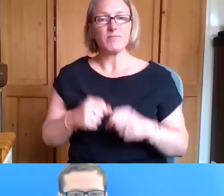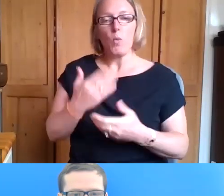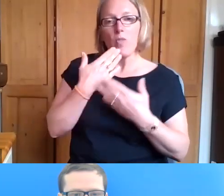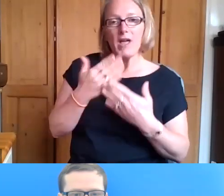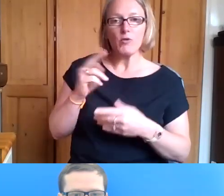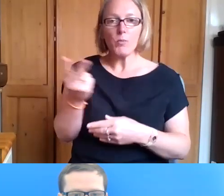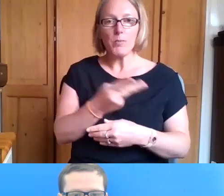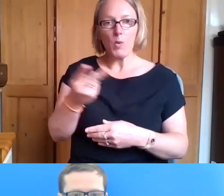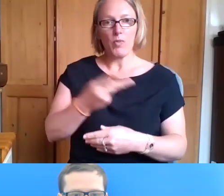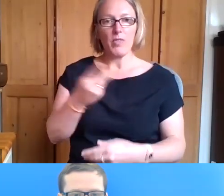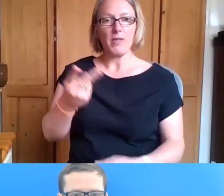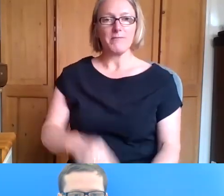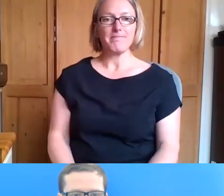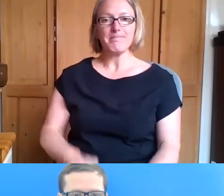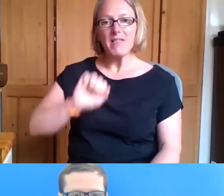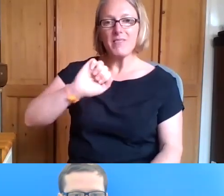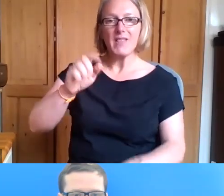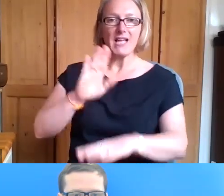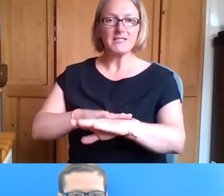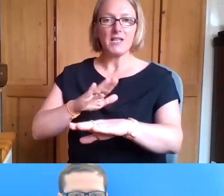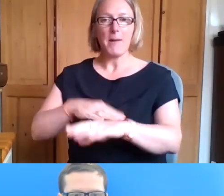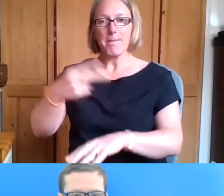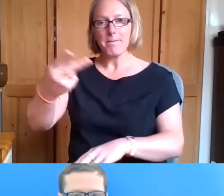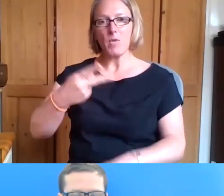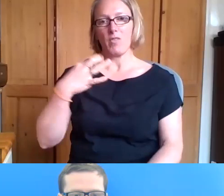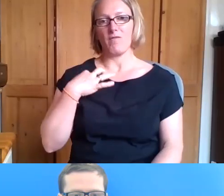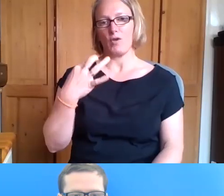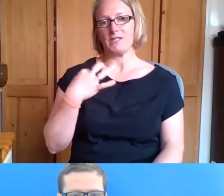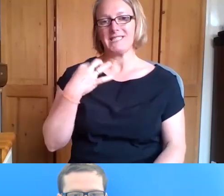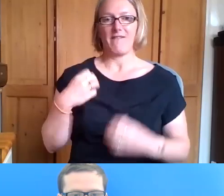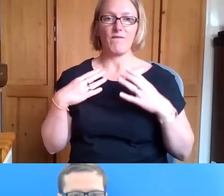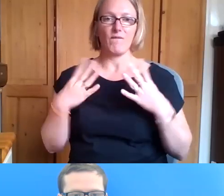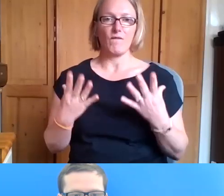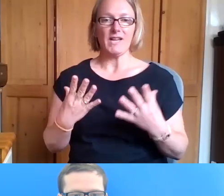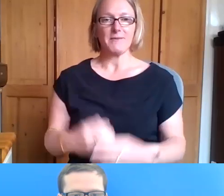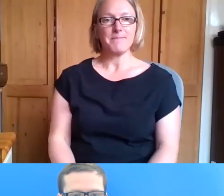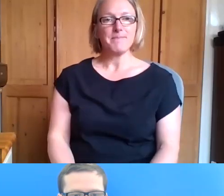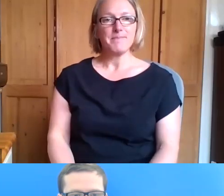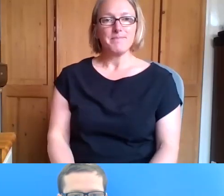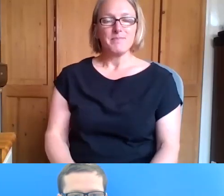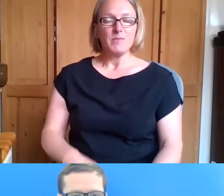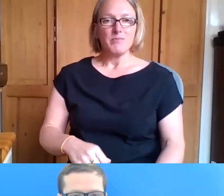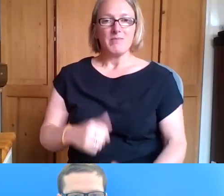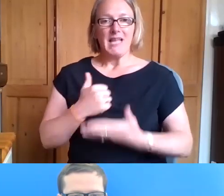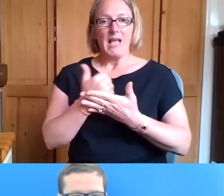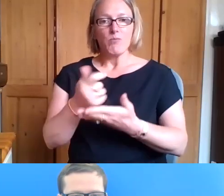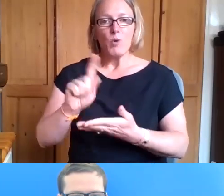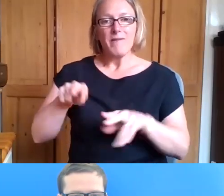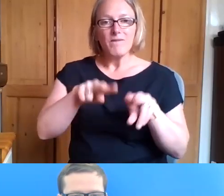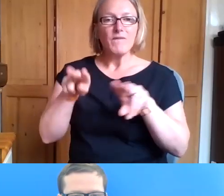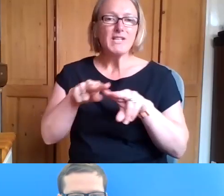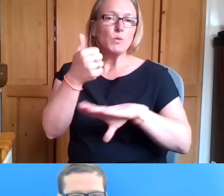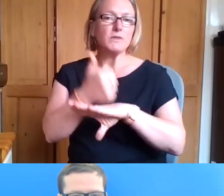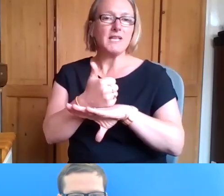both Ray and Diane for their time today. They're both volunteering their time for free to help us make this video accessible.